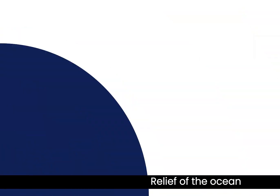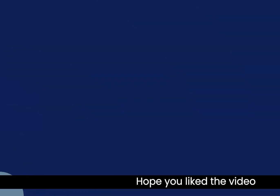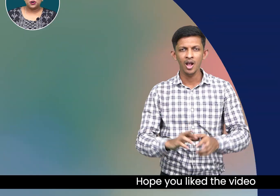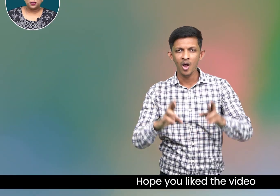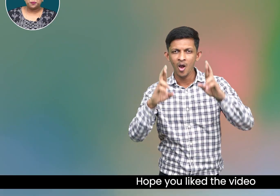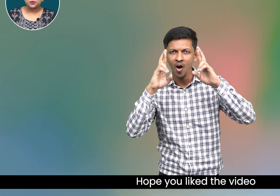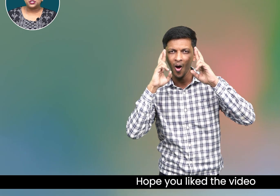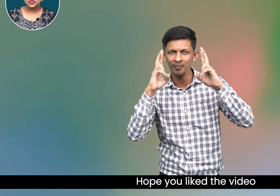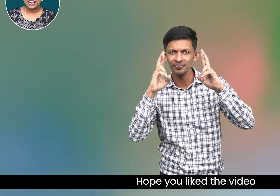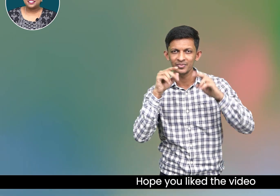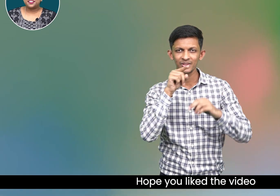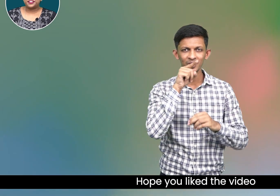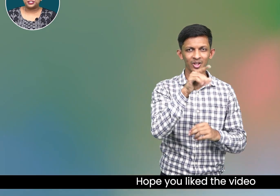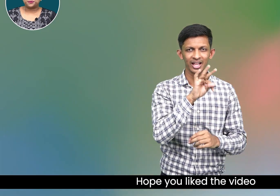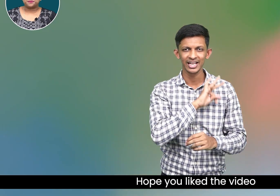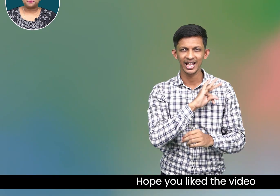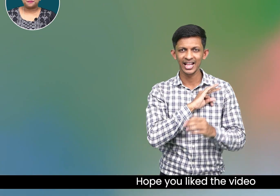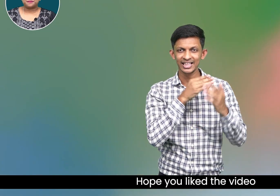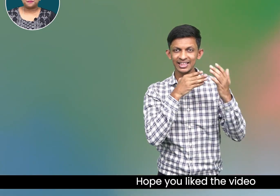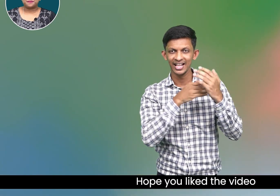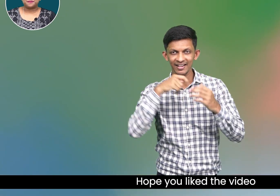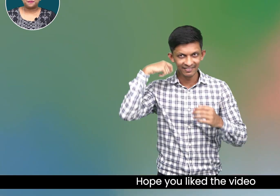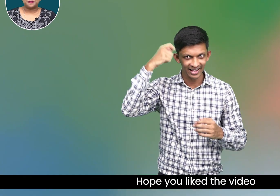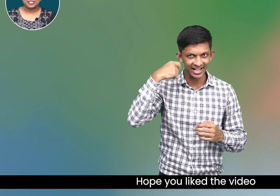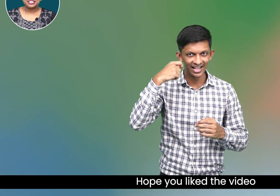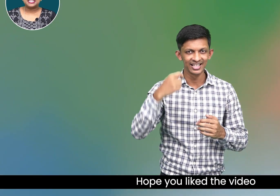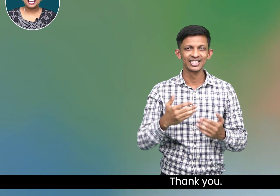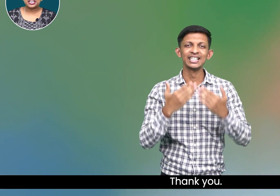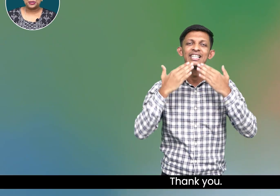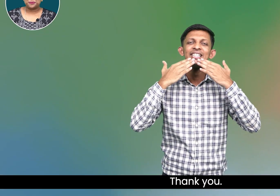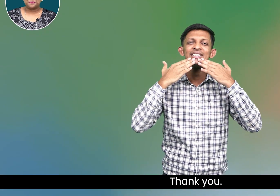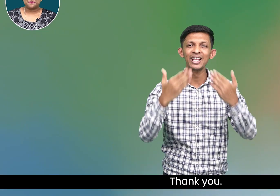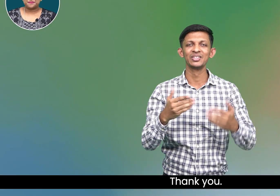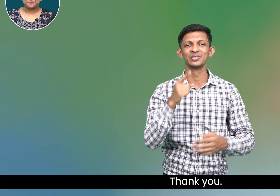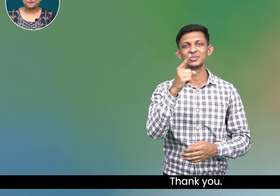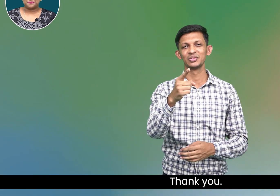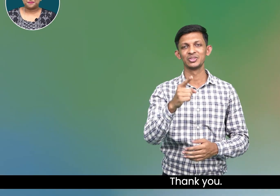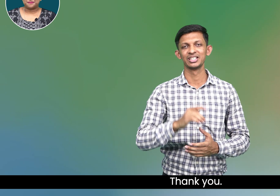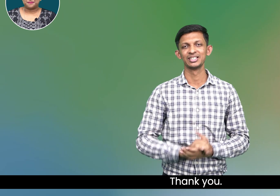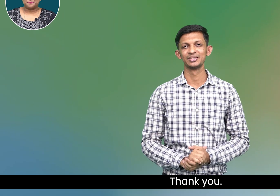Hope you liked the video. Thank you.